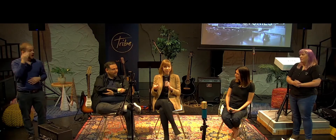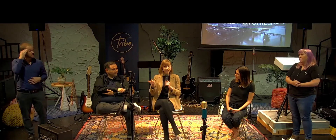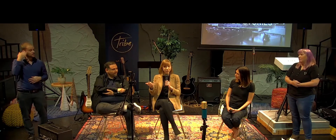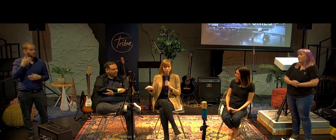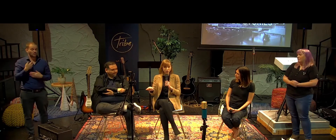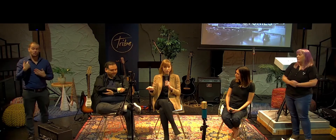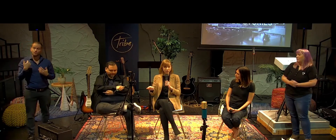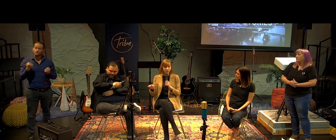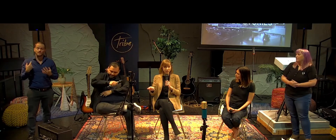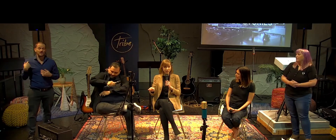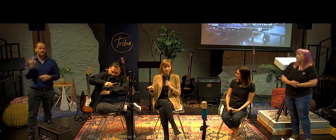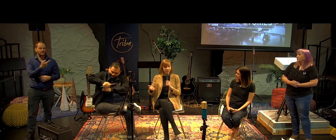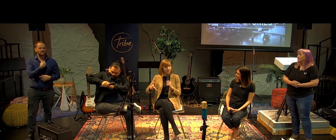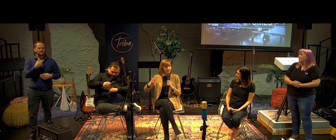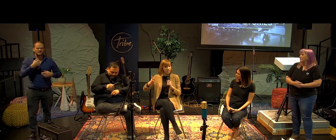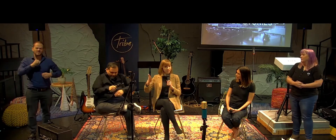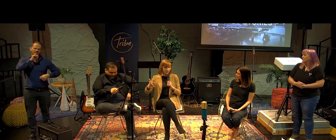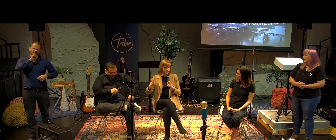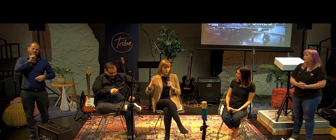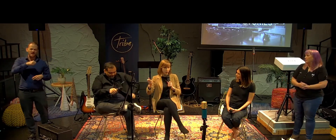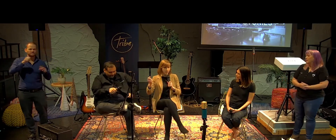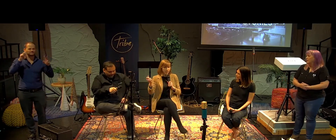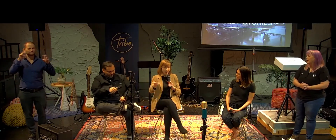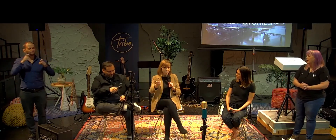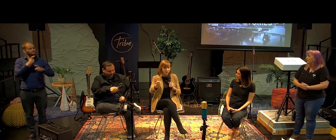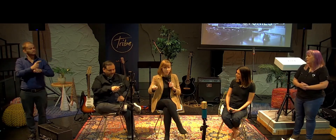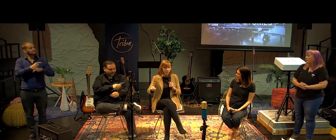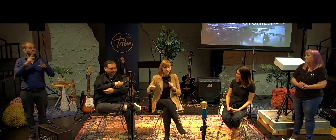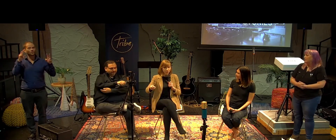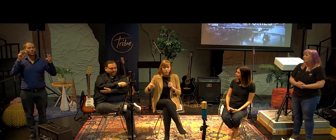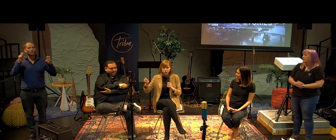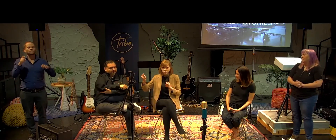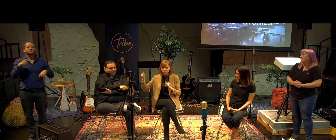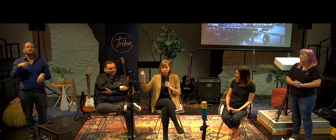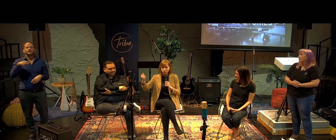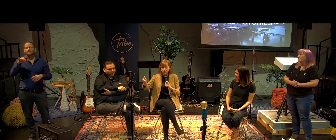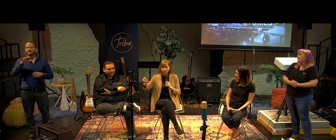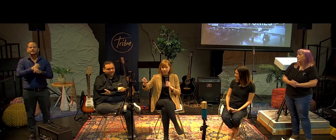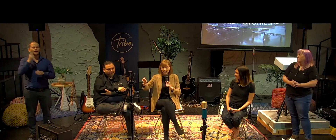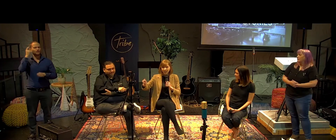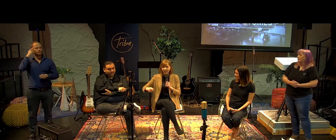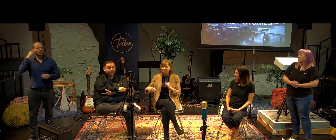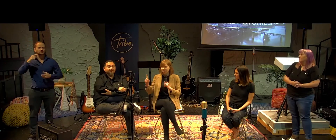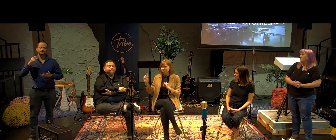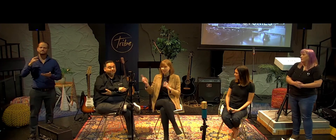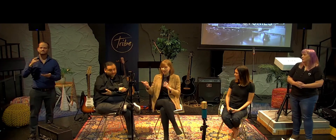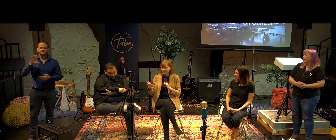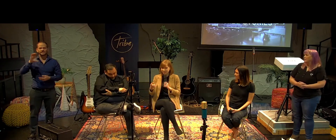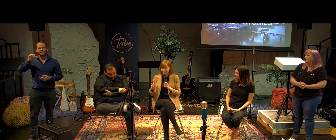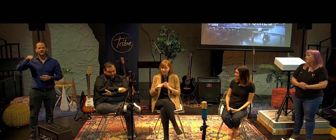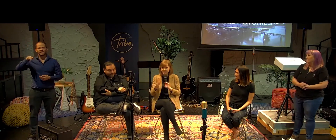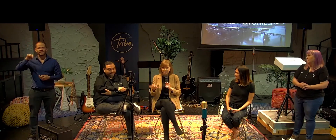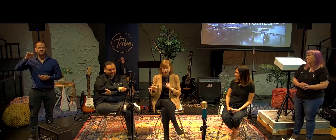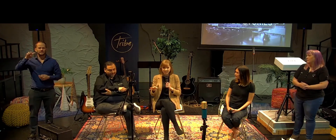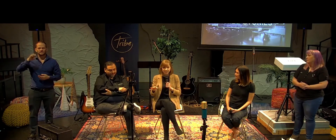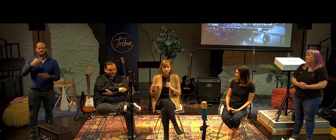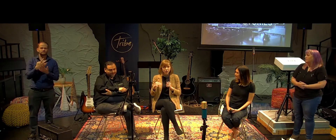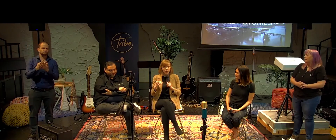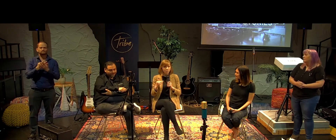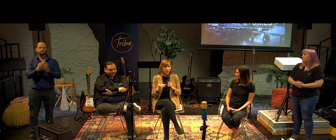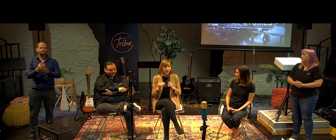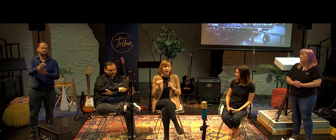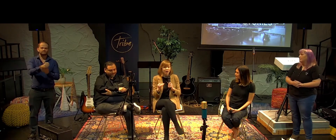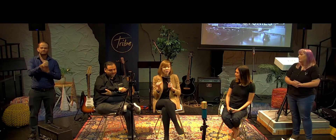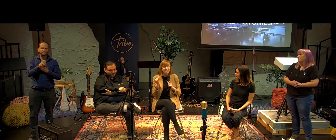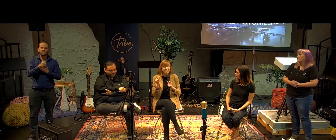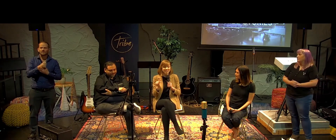appropriately quote things like, take thoughts captive, choose joy. Yes, yes, and yes.